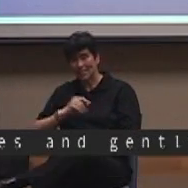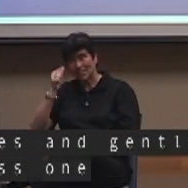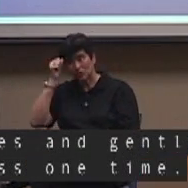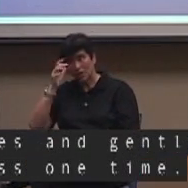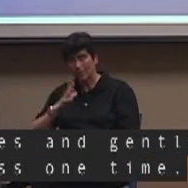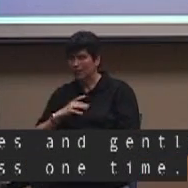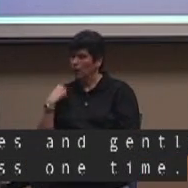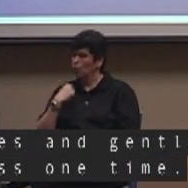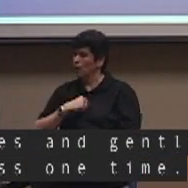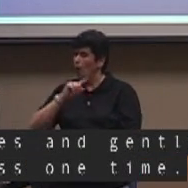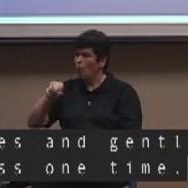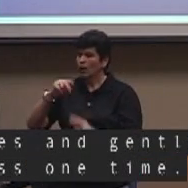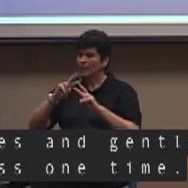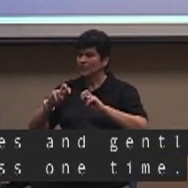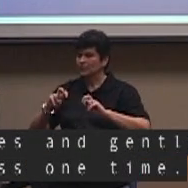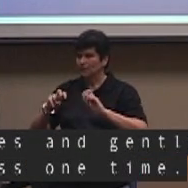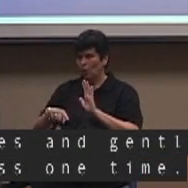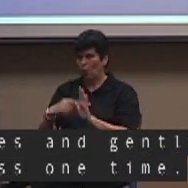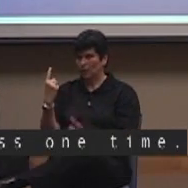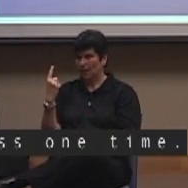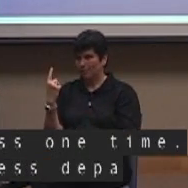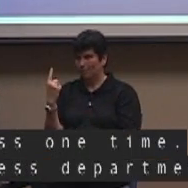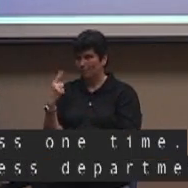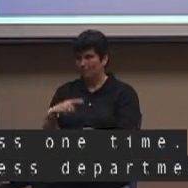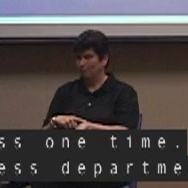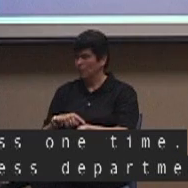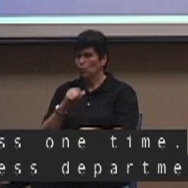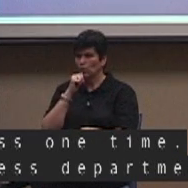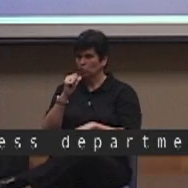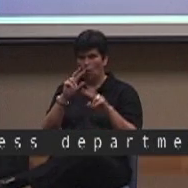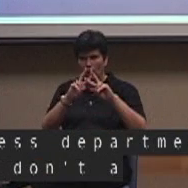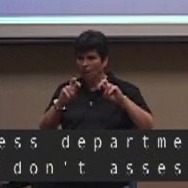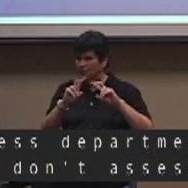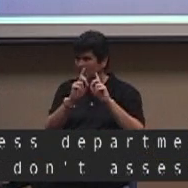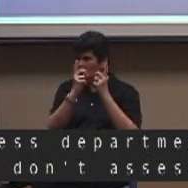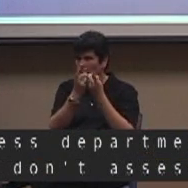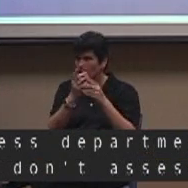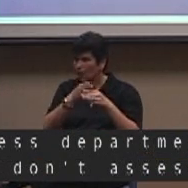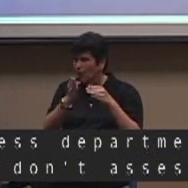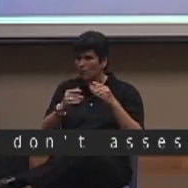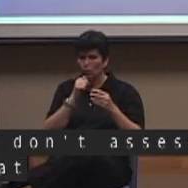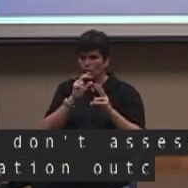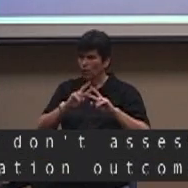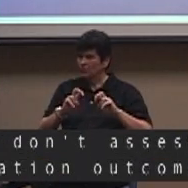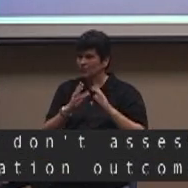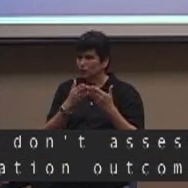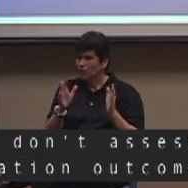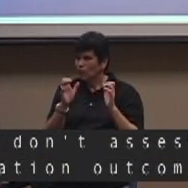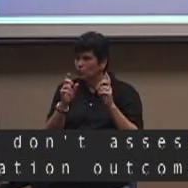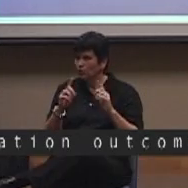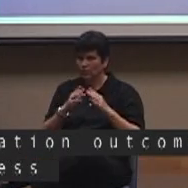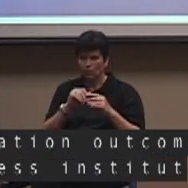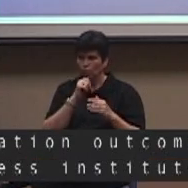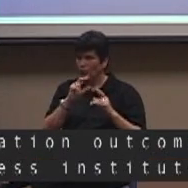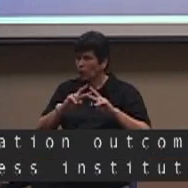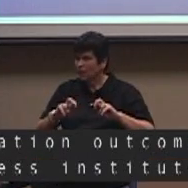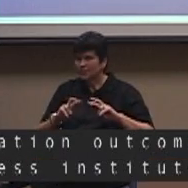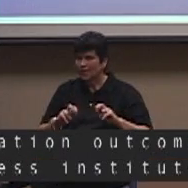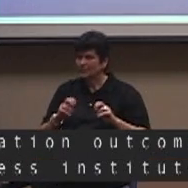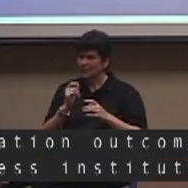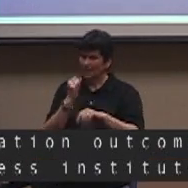we only assess one time. We don't assess departmental outcomes. We don't assess general education outcomes. We don't